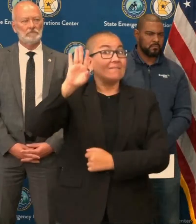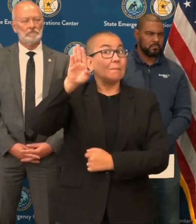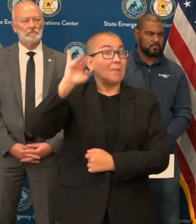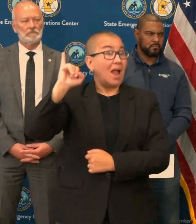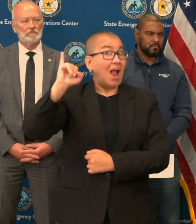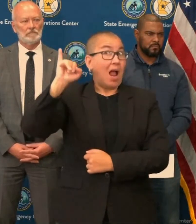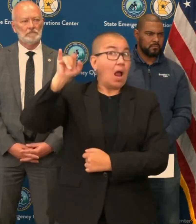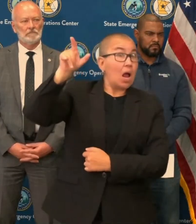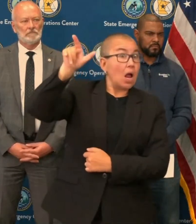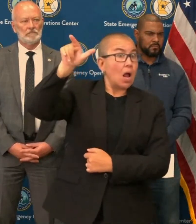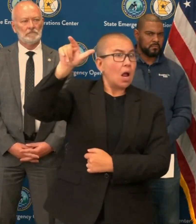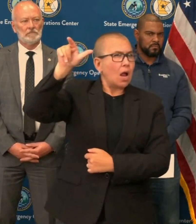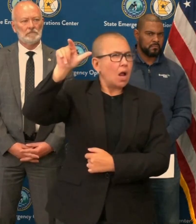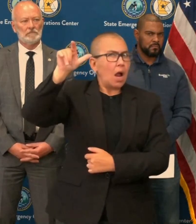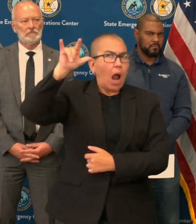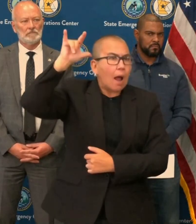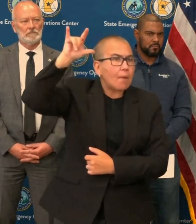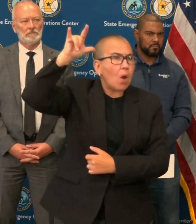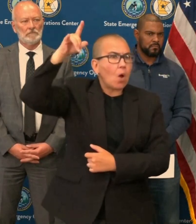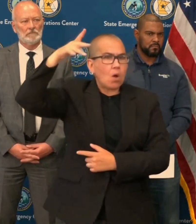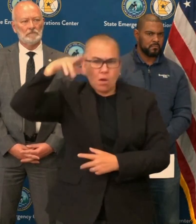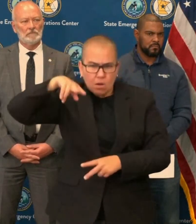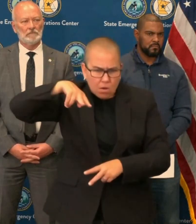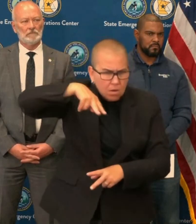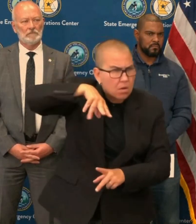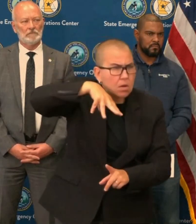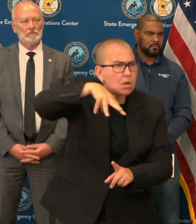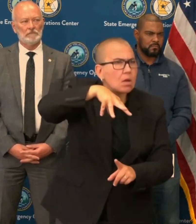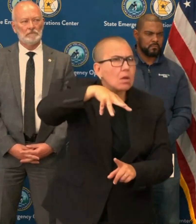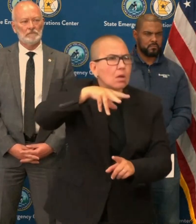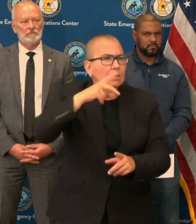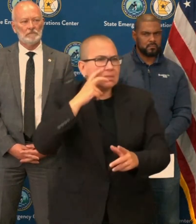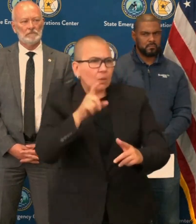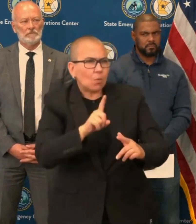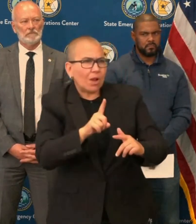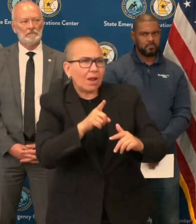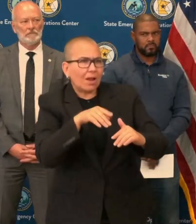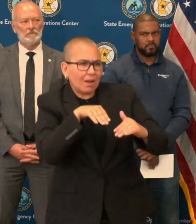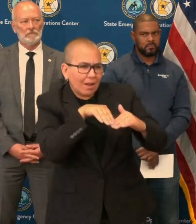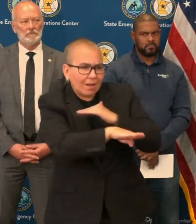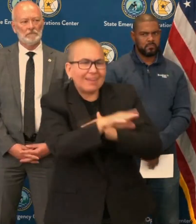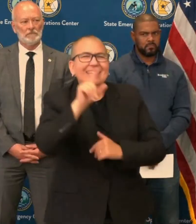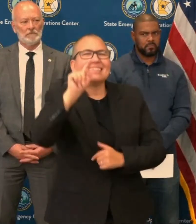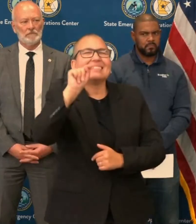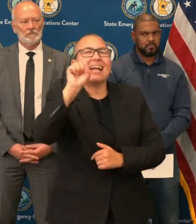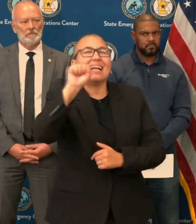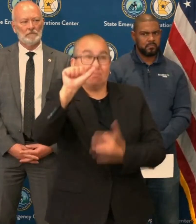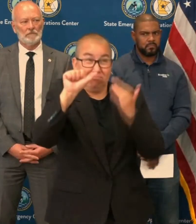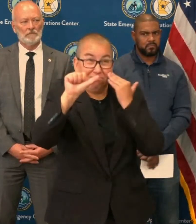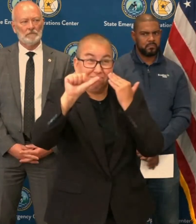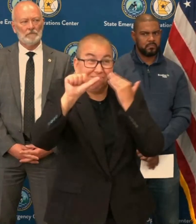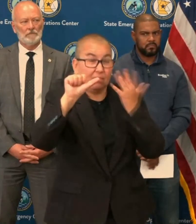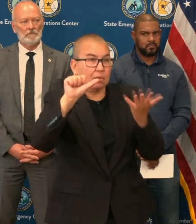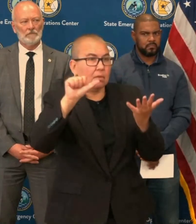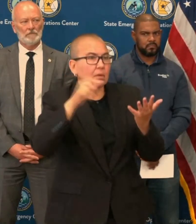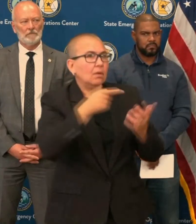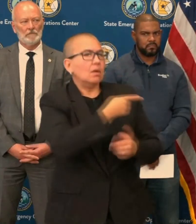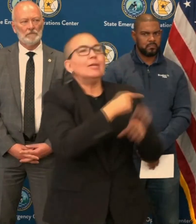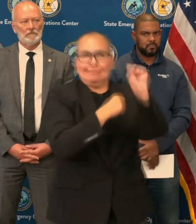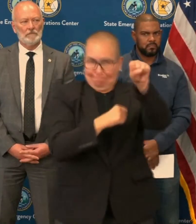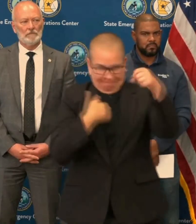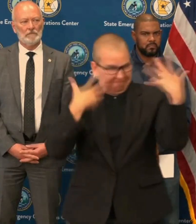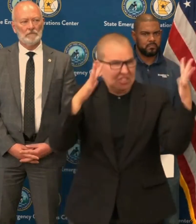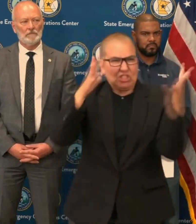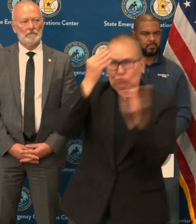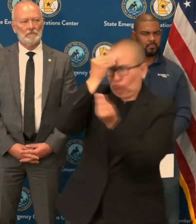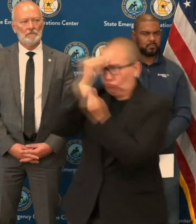airlines, seeing his picture so he doesn't report a crime? Yeah. So the question is, are we in contact with TSA? We've been in contact with all of the